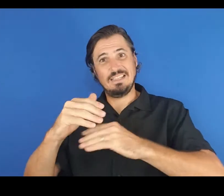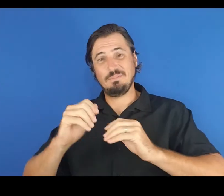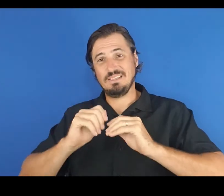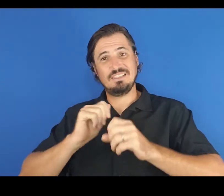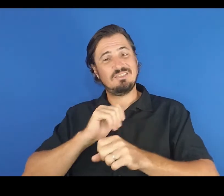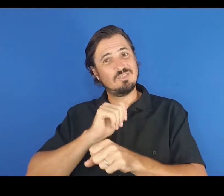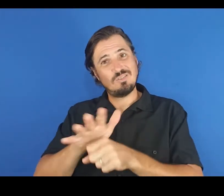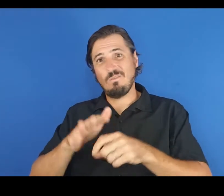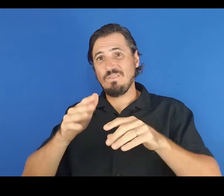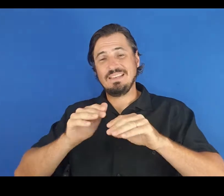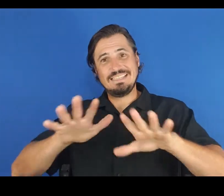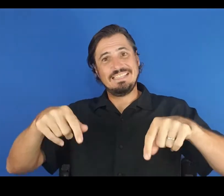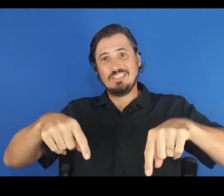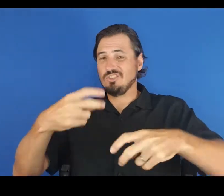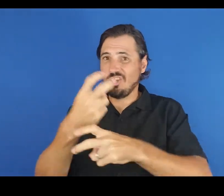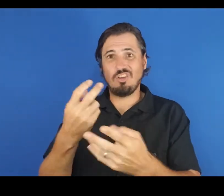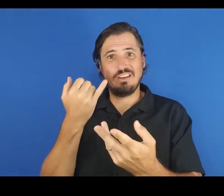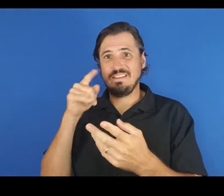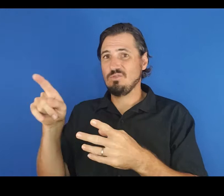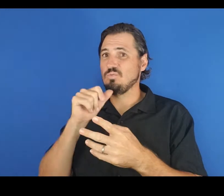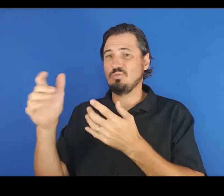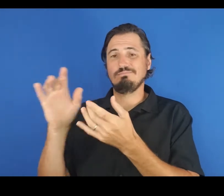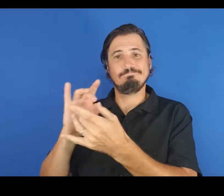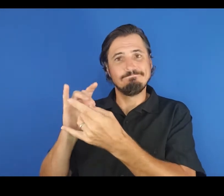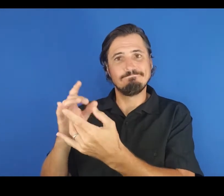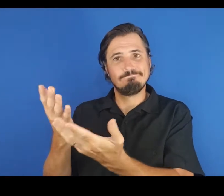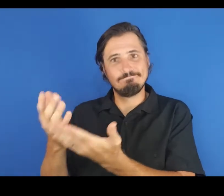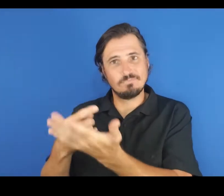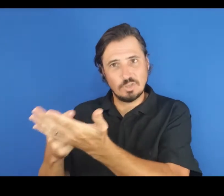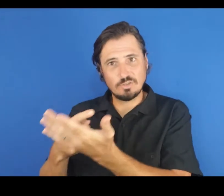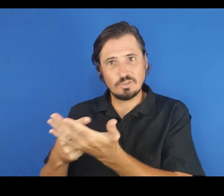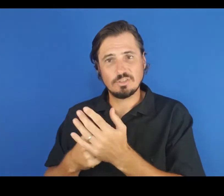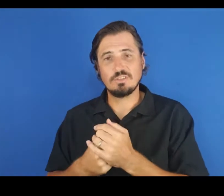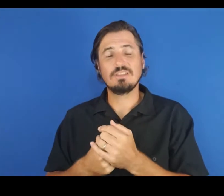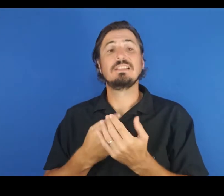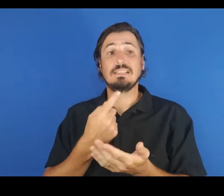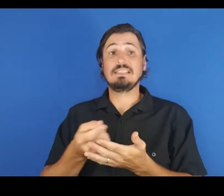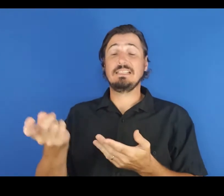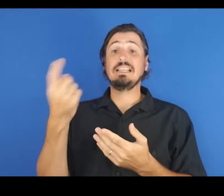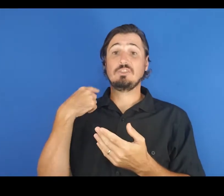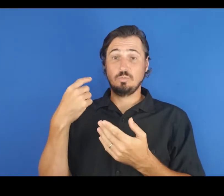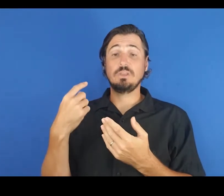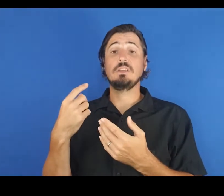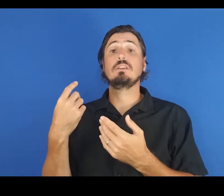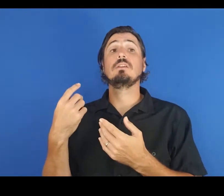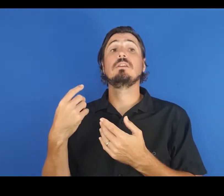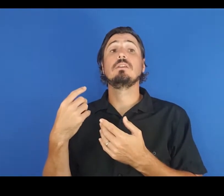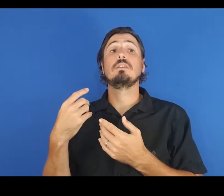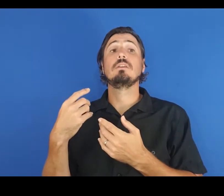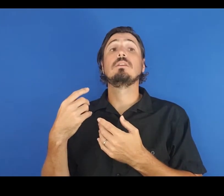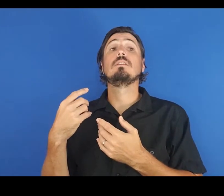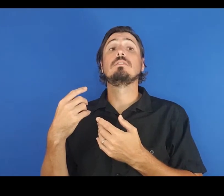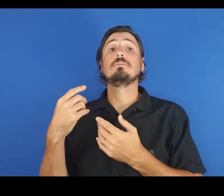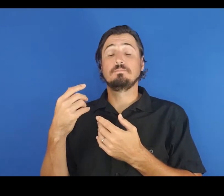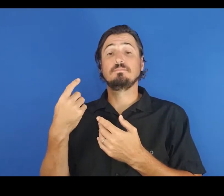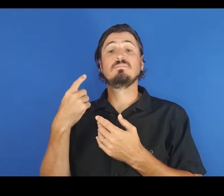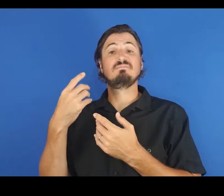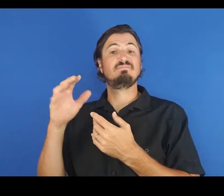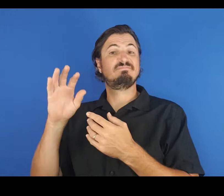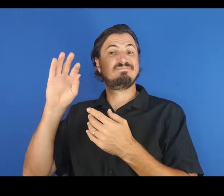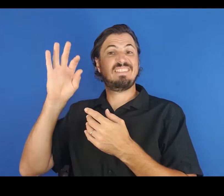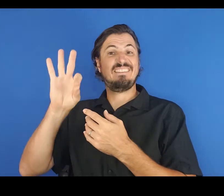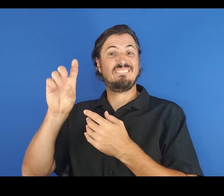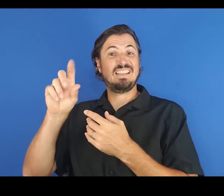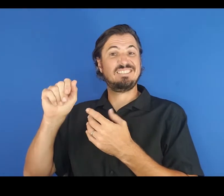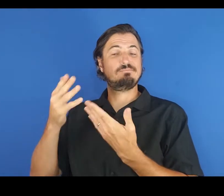Thanks, Lauren. A panel of the U.S. Food and Drug Administration last week recommended booster shots of the Pfizer vaccine for those 65